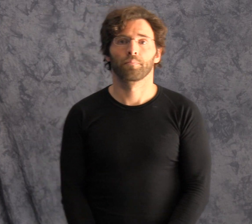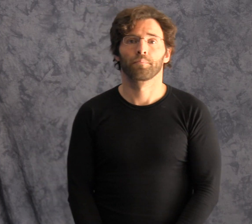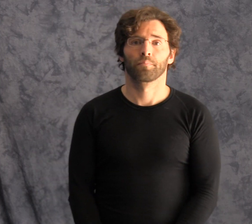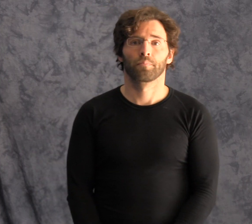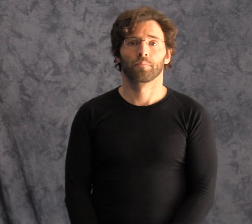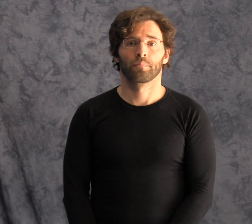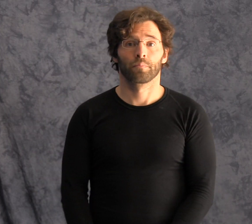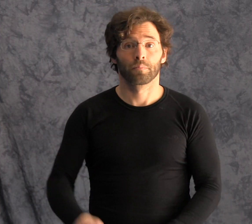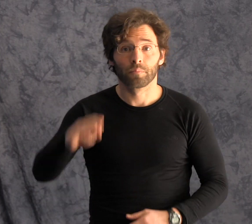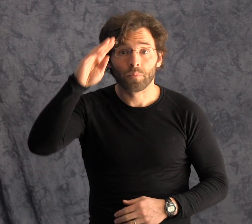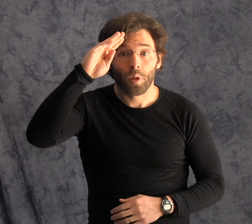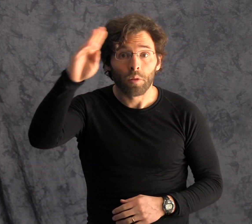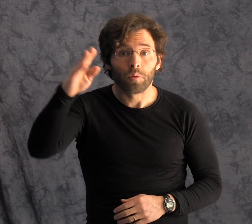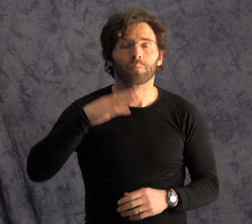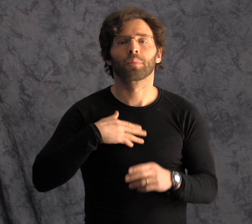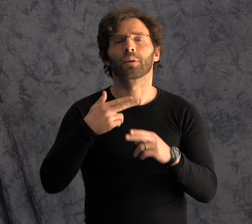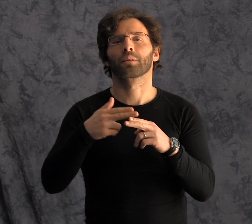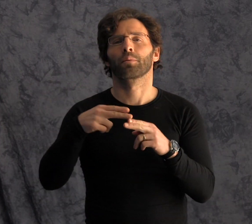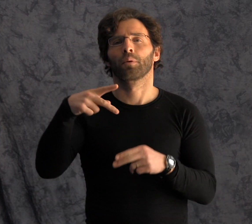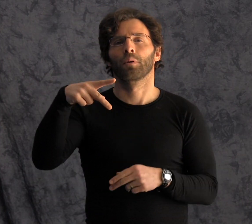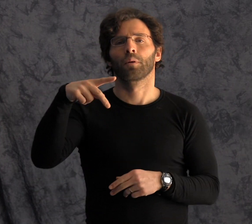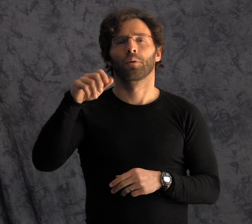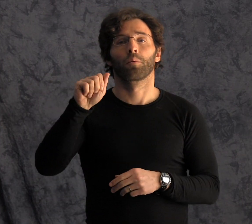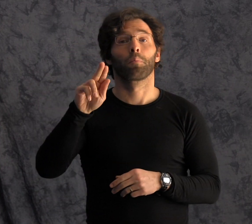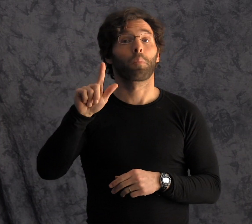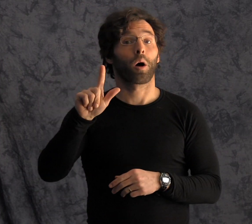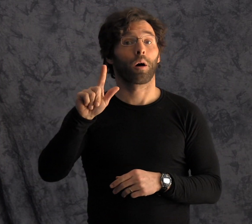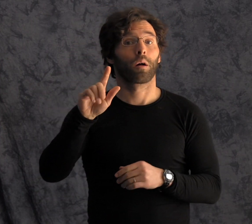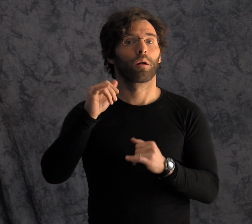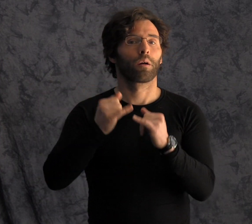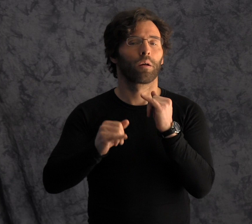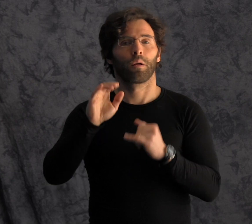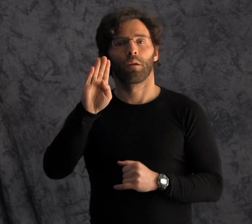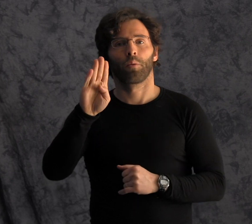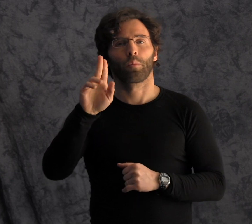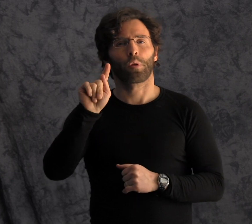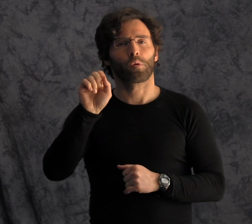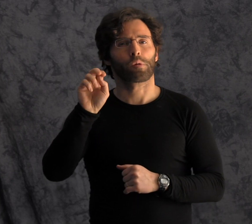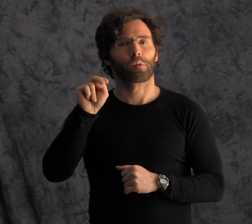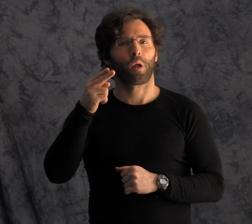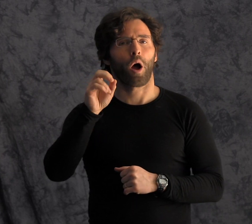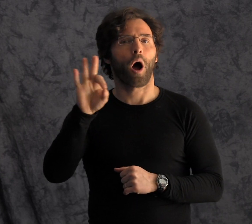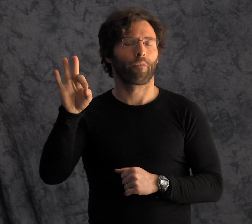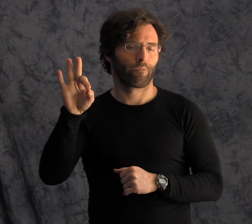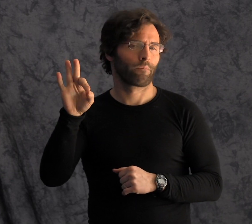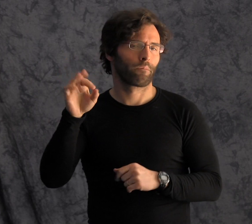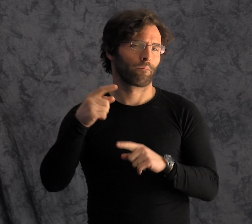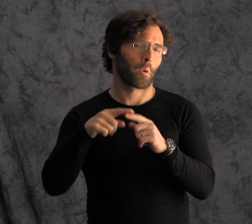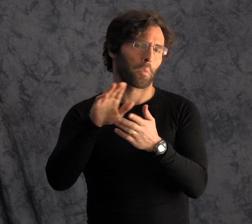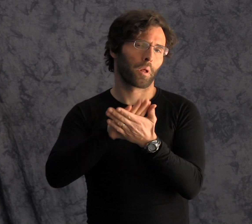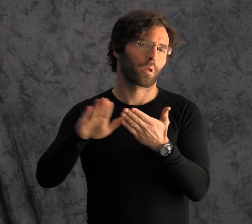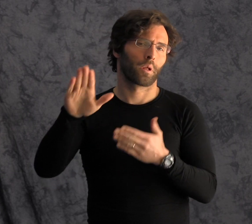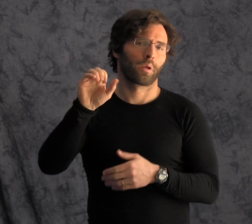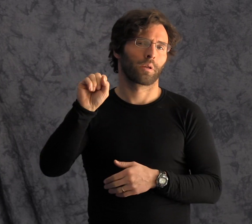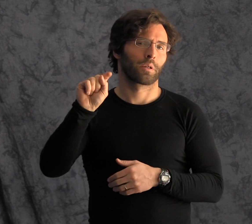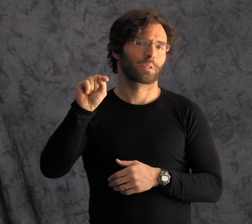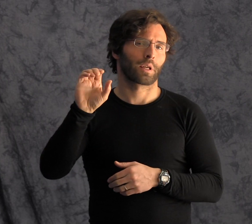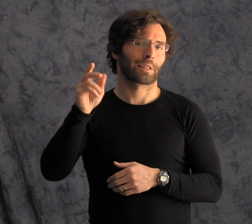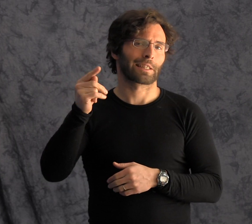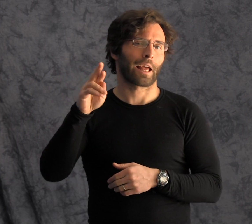Hello, my name is Paul Butenhoff. I'm from the College of St. Catherine's. Today I'm going to talk to you about selected topics concerning the digestive system.